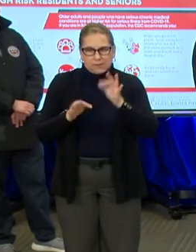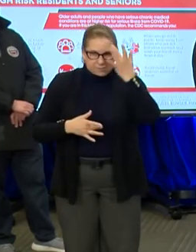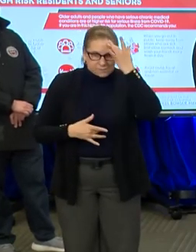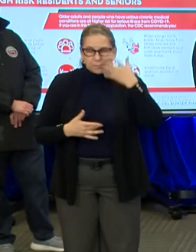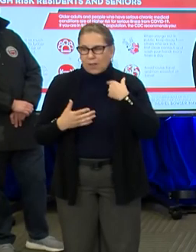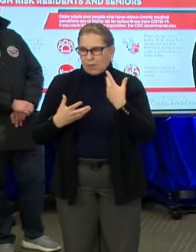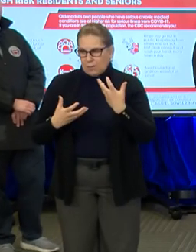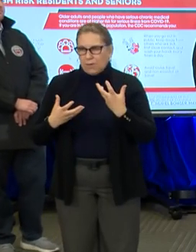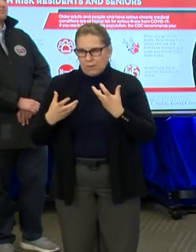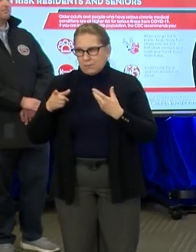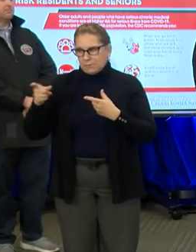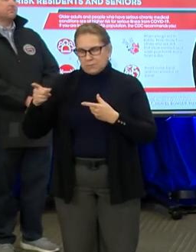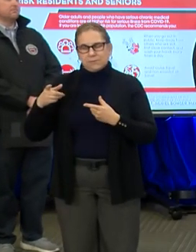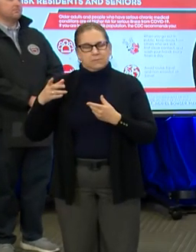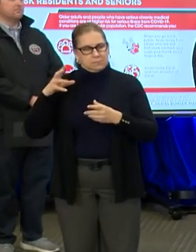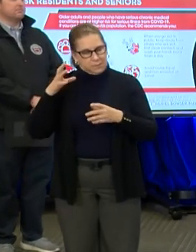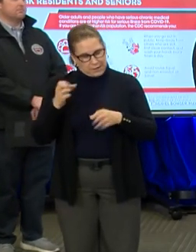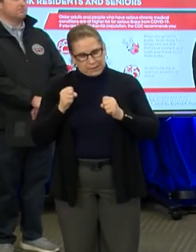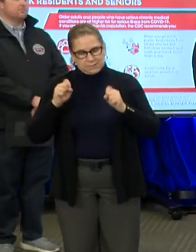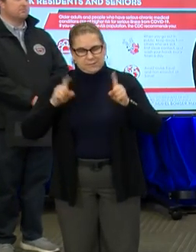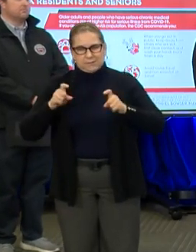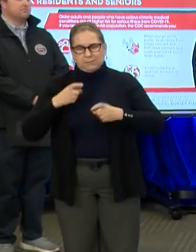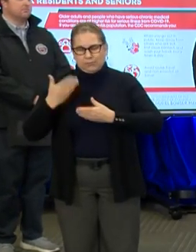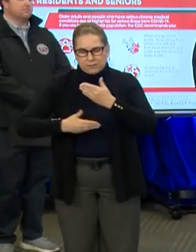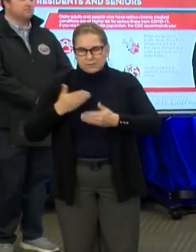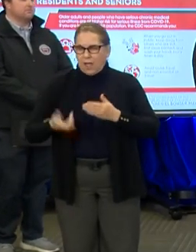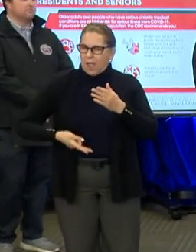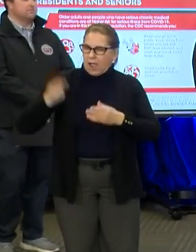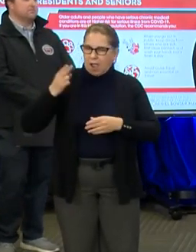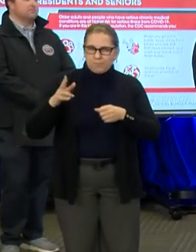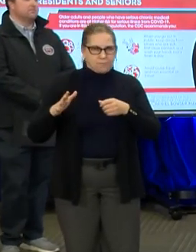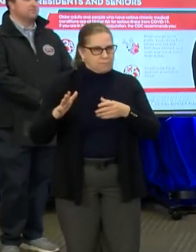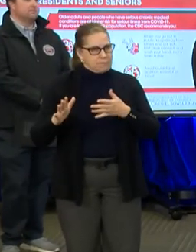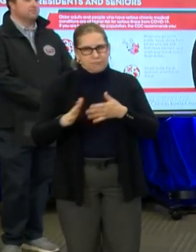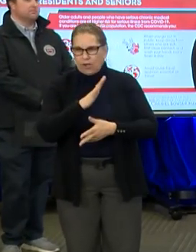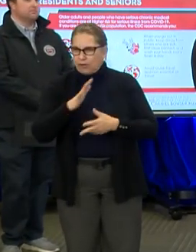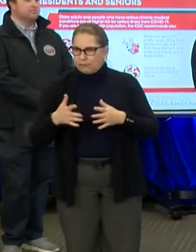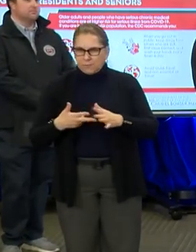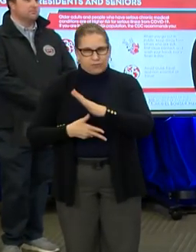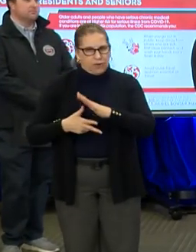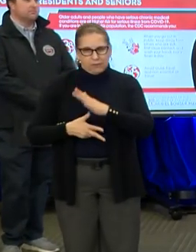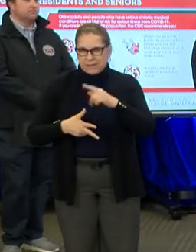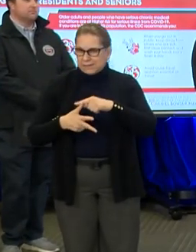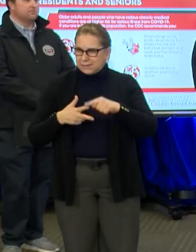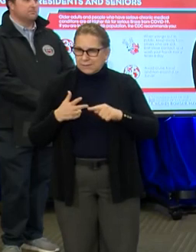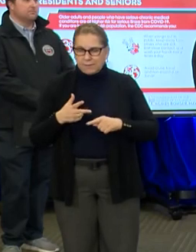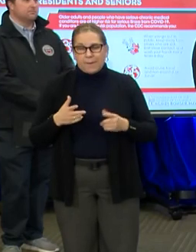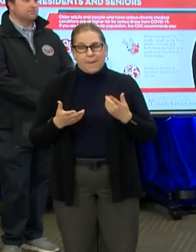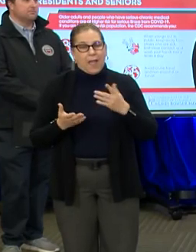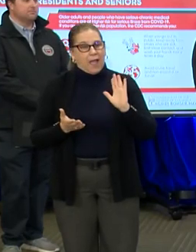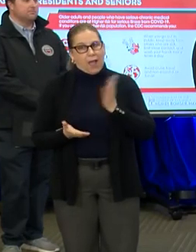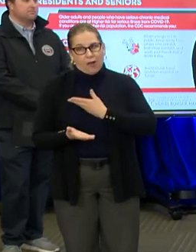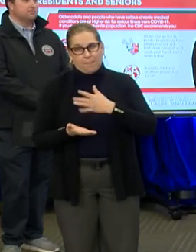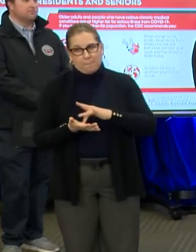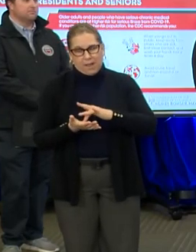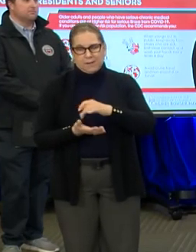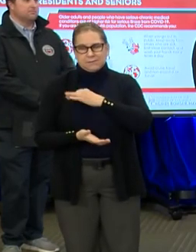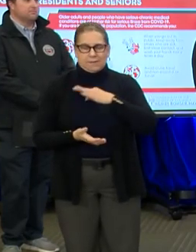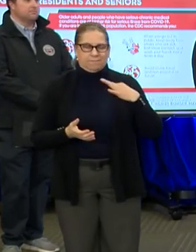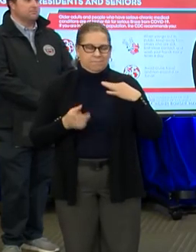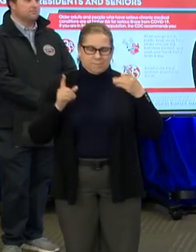this is why that's critically important. We want to make sure our healthcare workers are kept safe, that if they